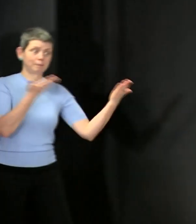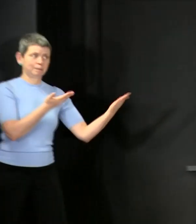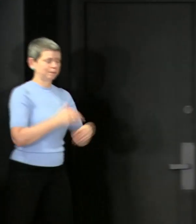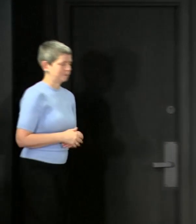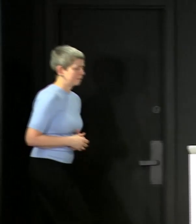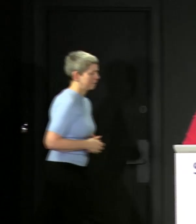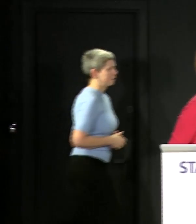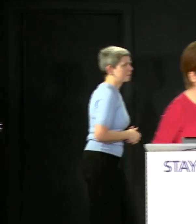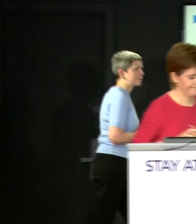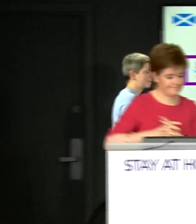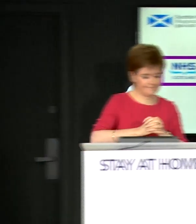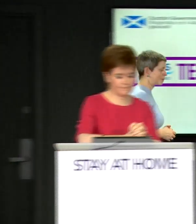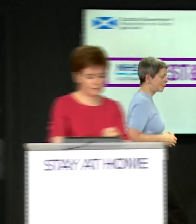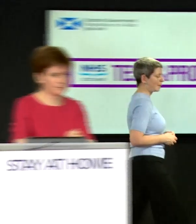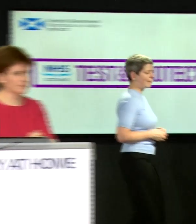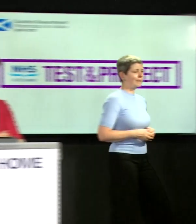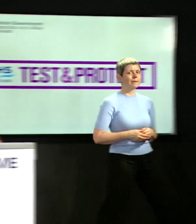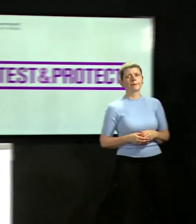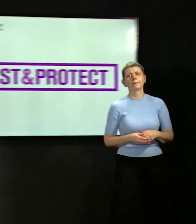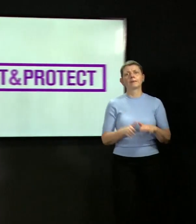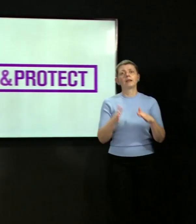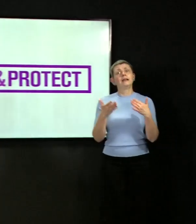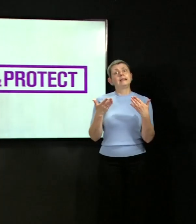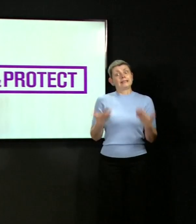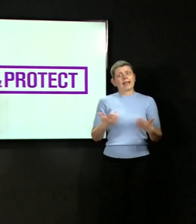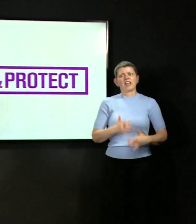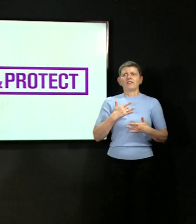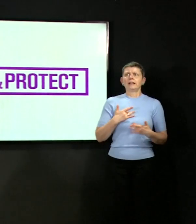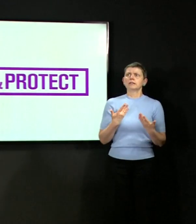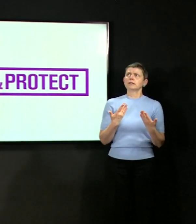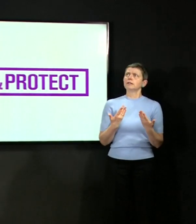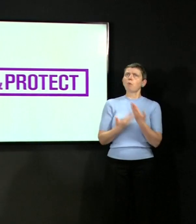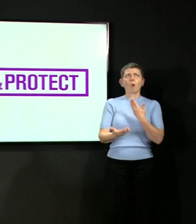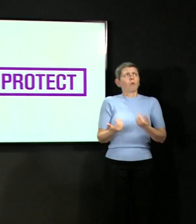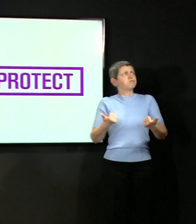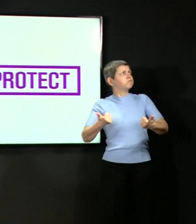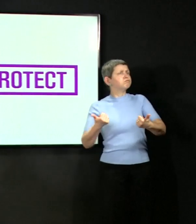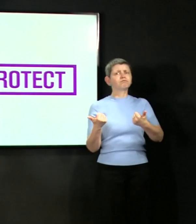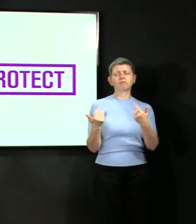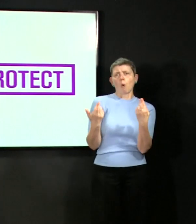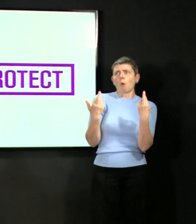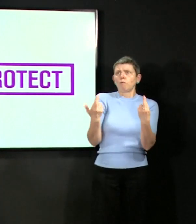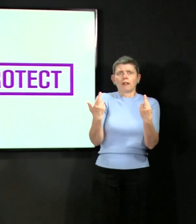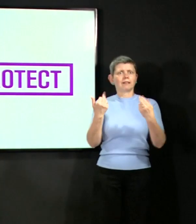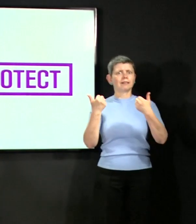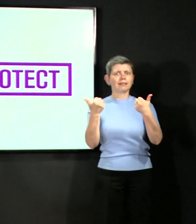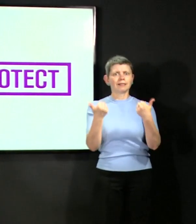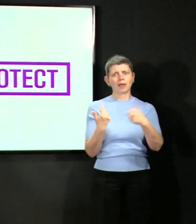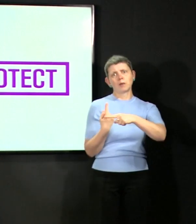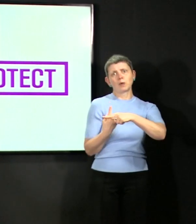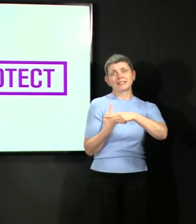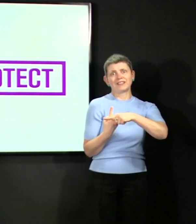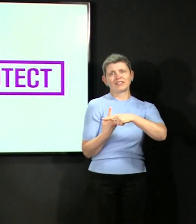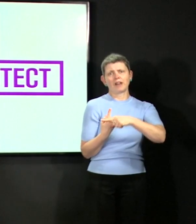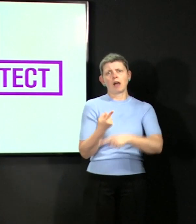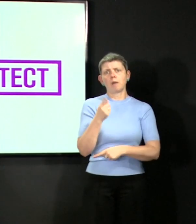to Professor Leach. Thank you, First Minister. So today does feel like a more hopeful day of these past few weeks, but it also is